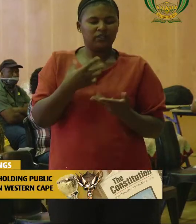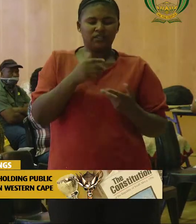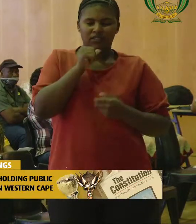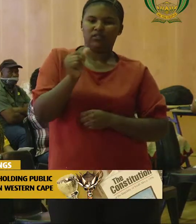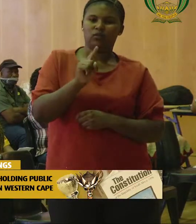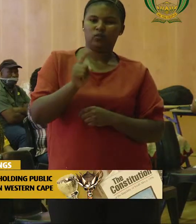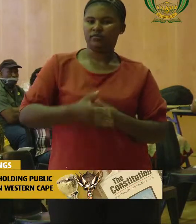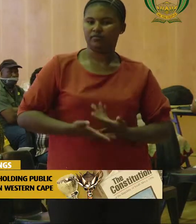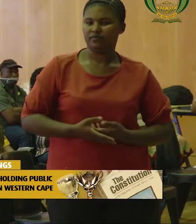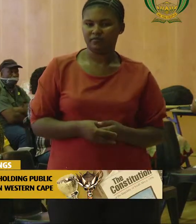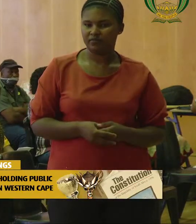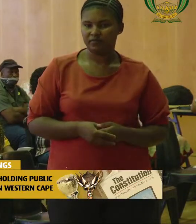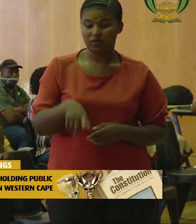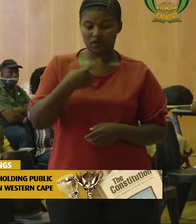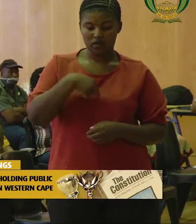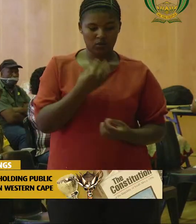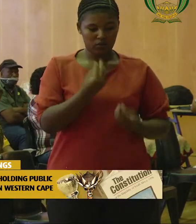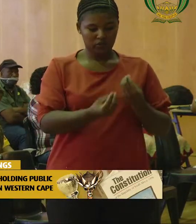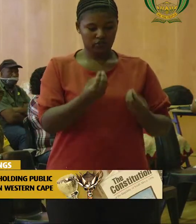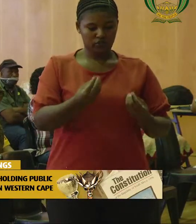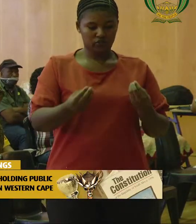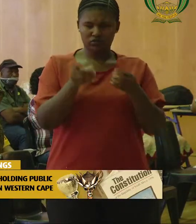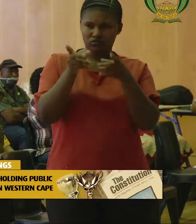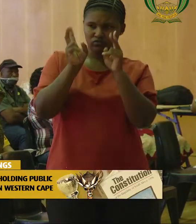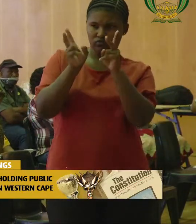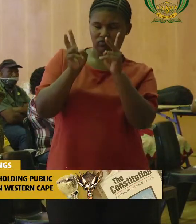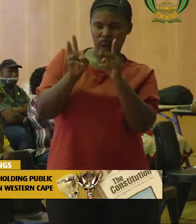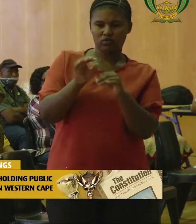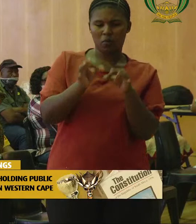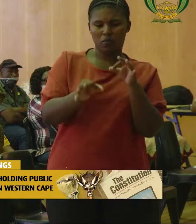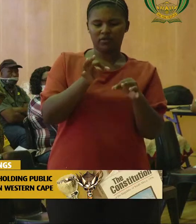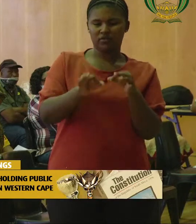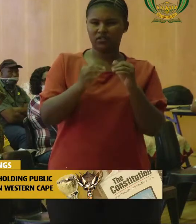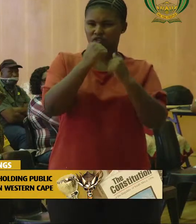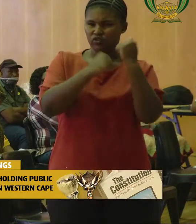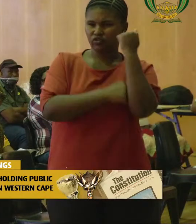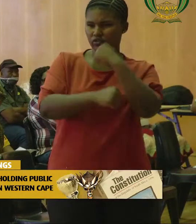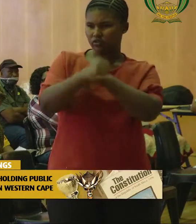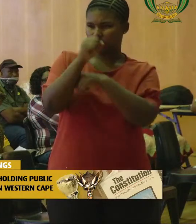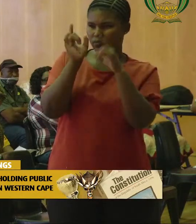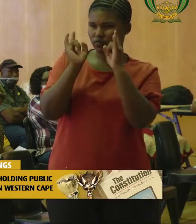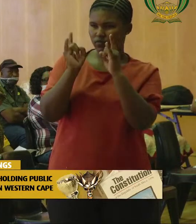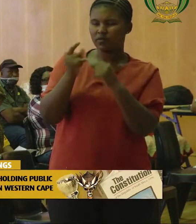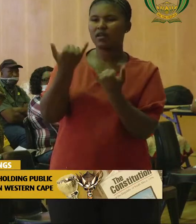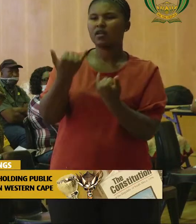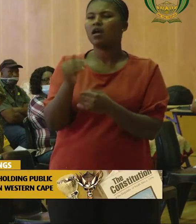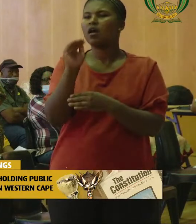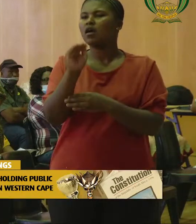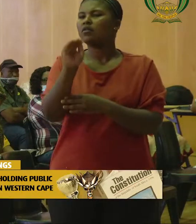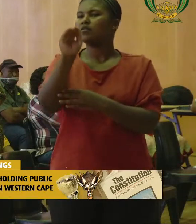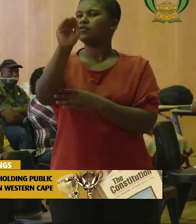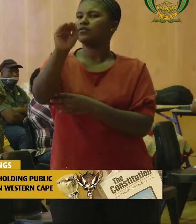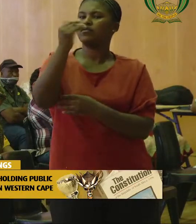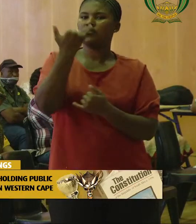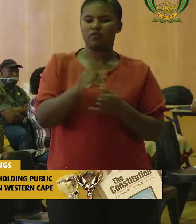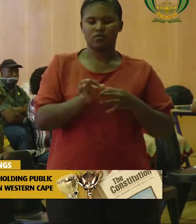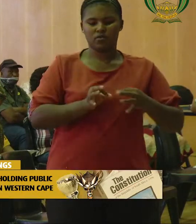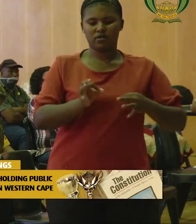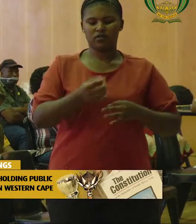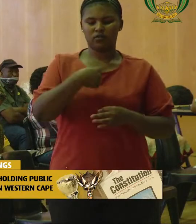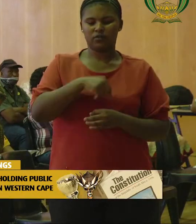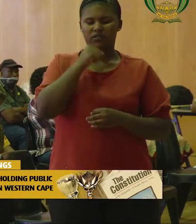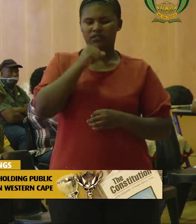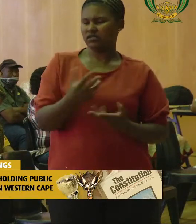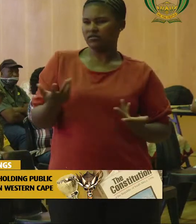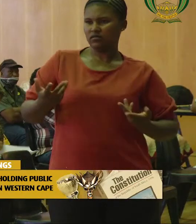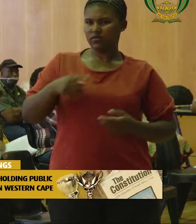saying to our children who are watching the political structure? And what are we laying down to the future and the shape of the politics? Are we saying